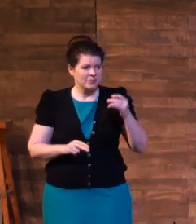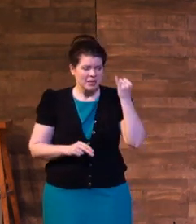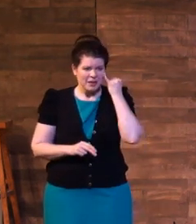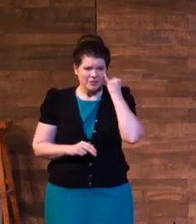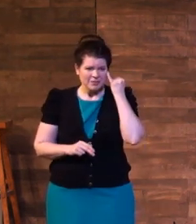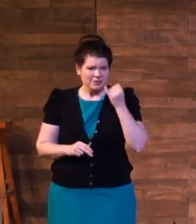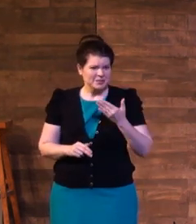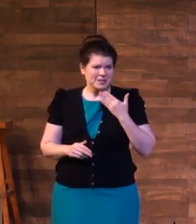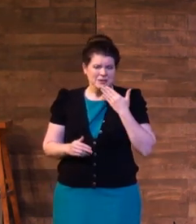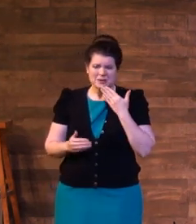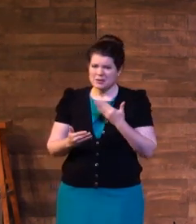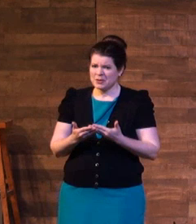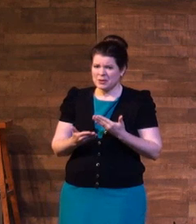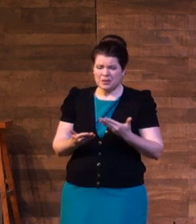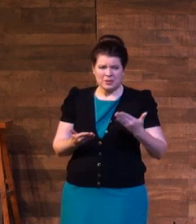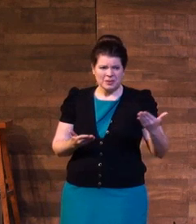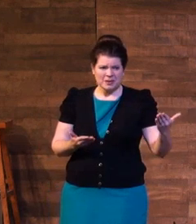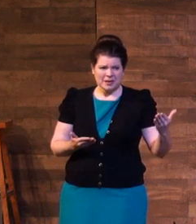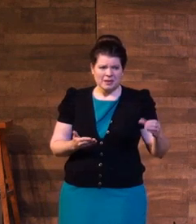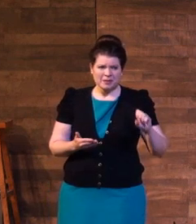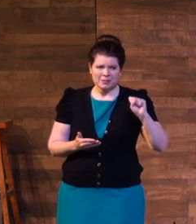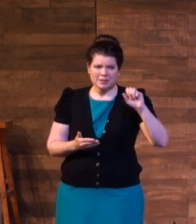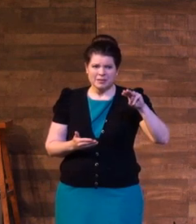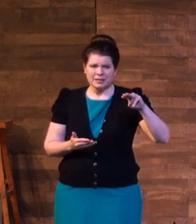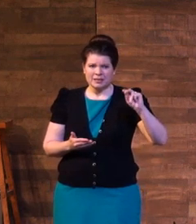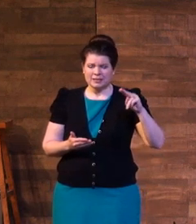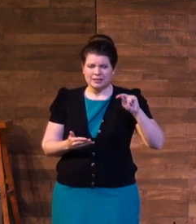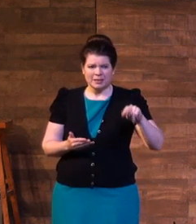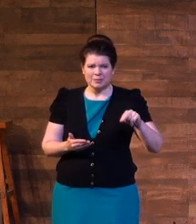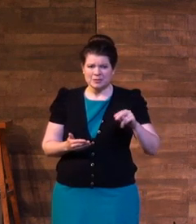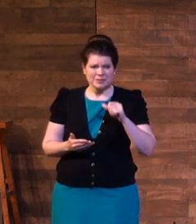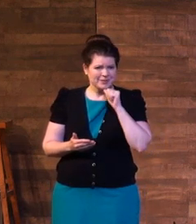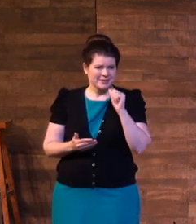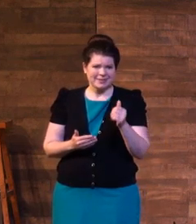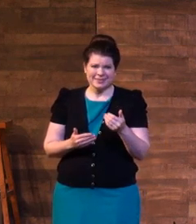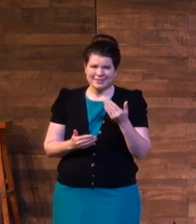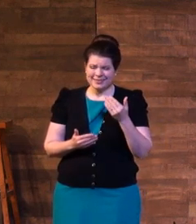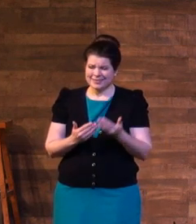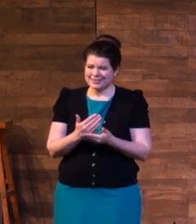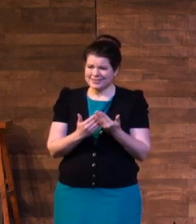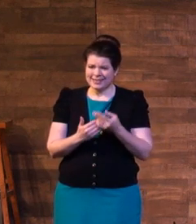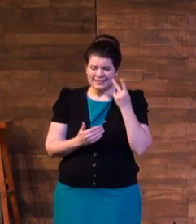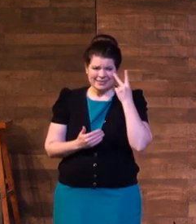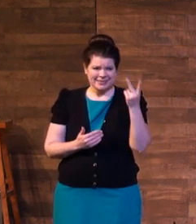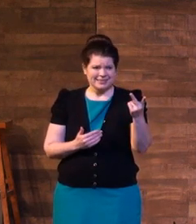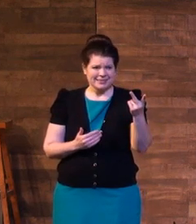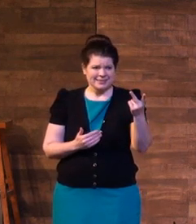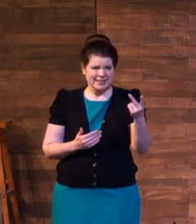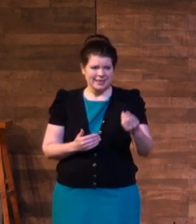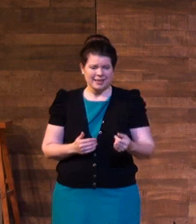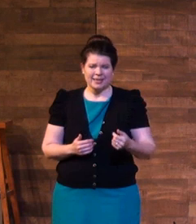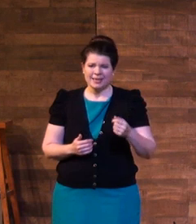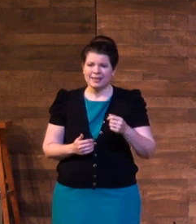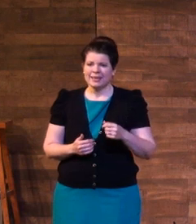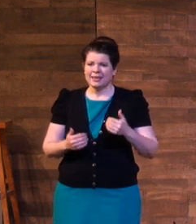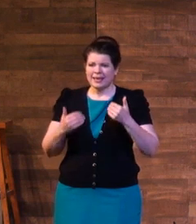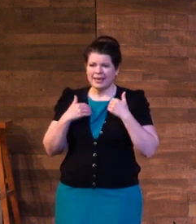Samson, it's not easy to see. He asked for faith one last time at the end of his life to push down